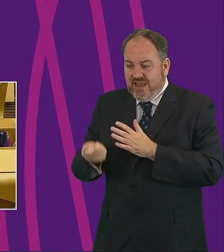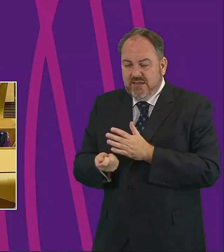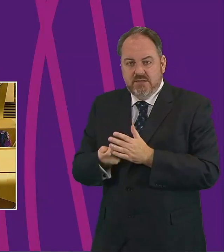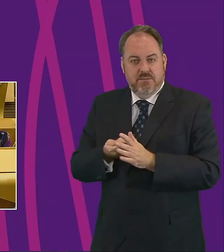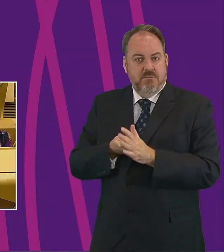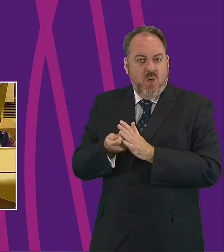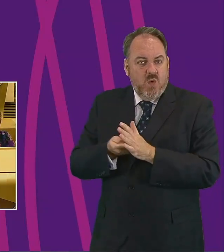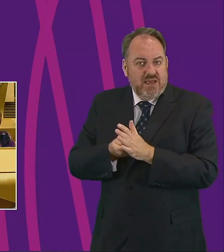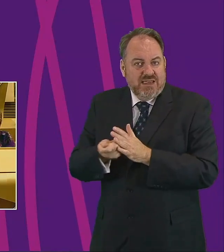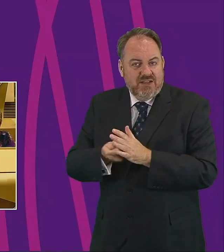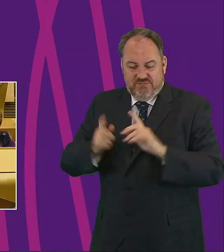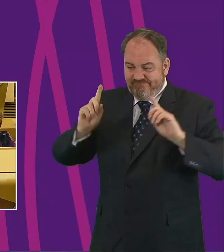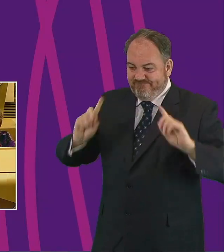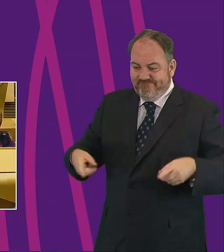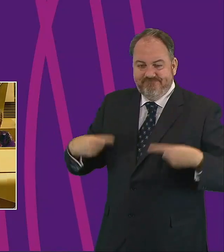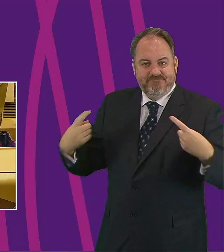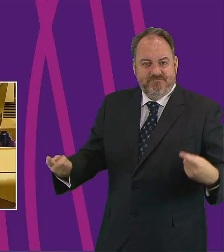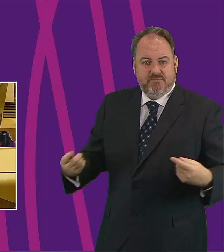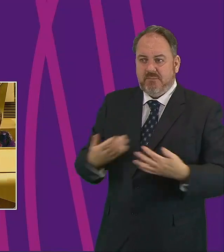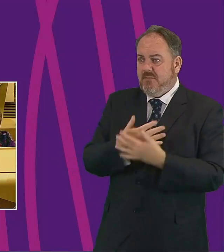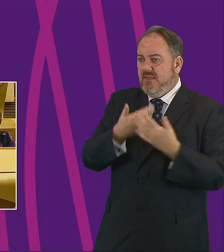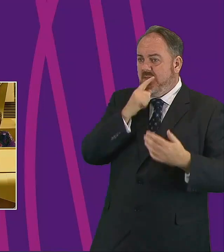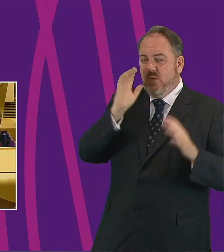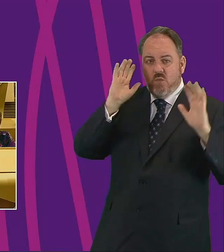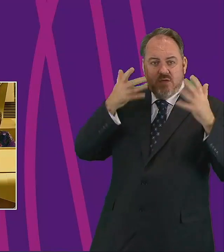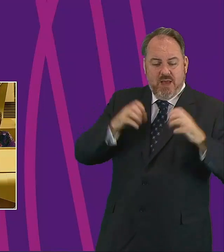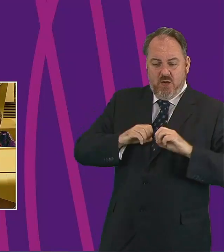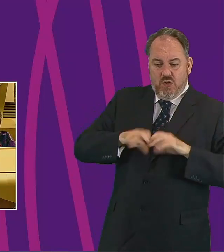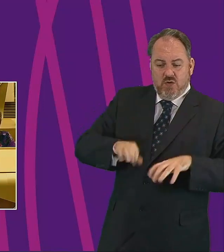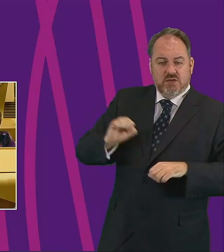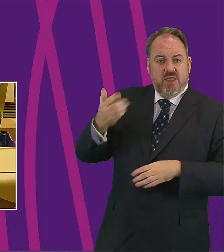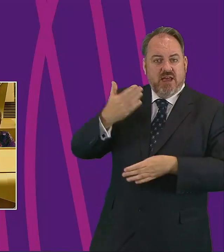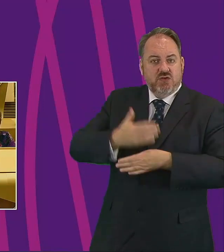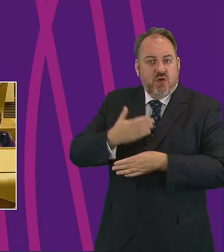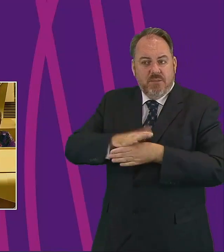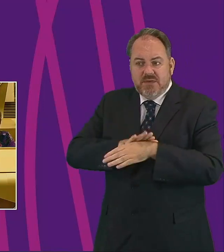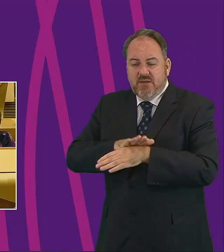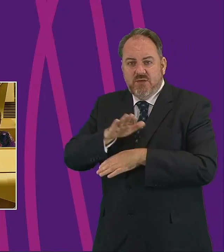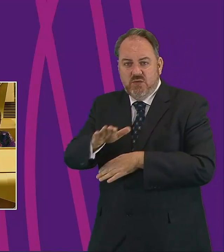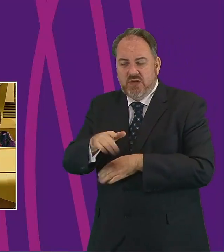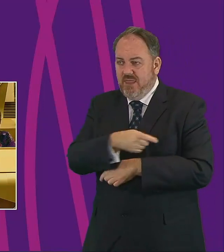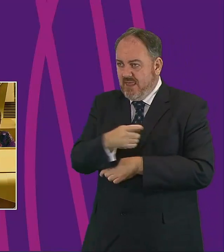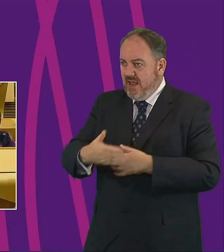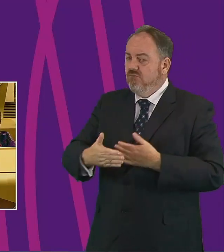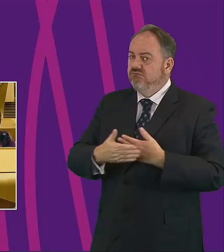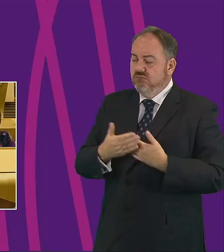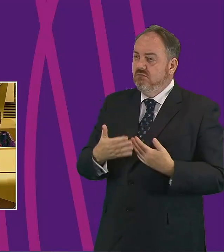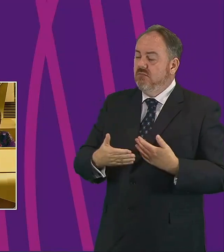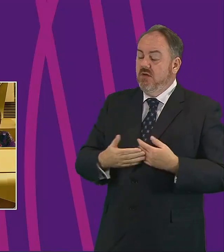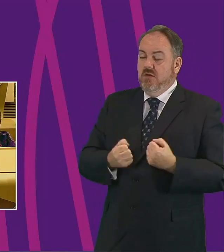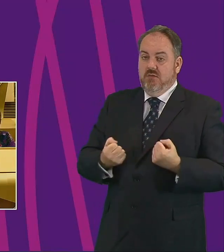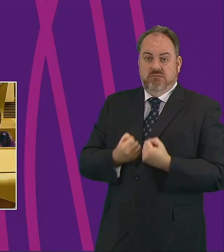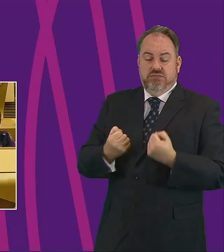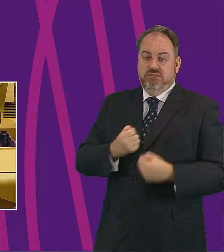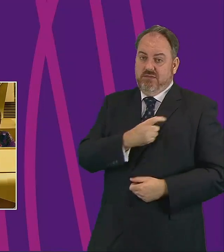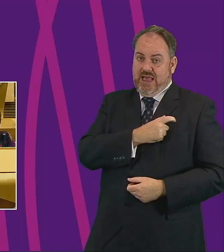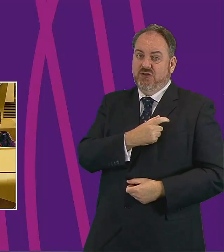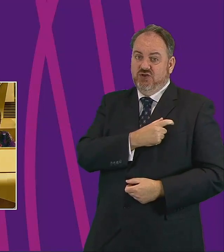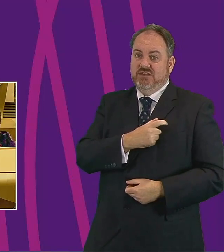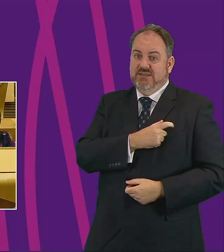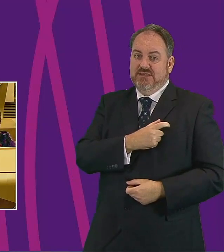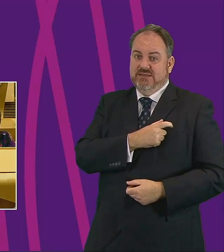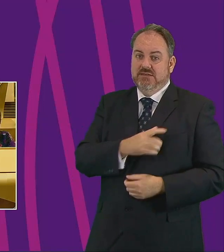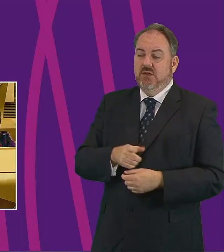anxious about losing their jobs, and those anxieties will rise. So unless the First Minister uses her